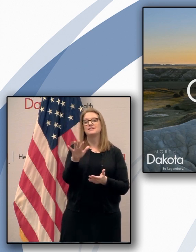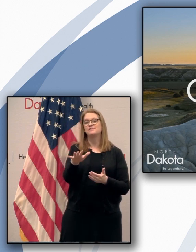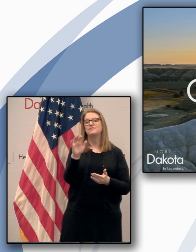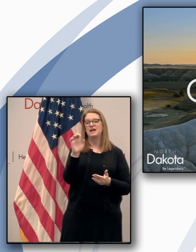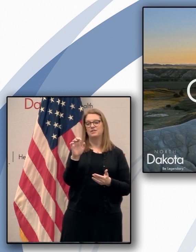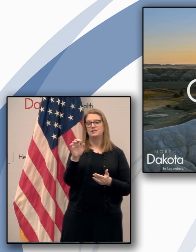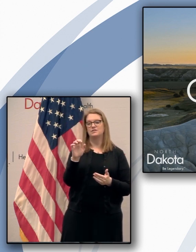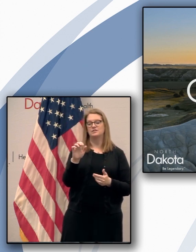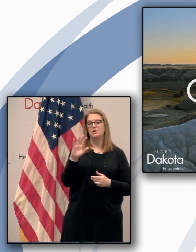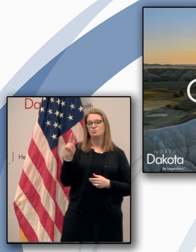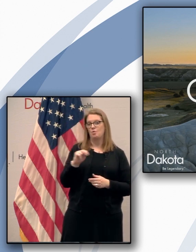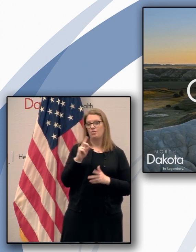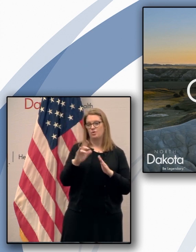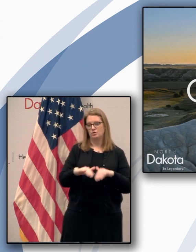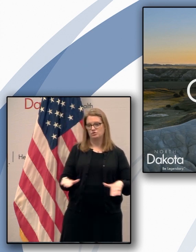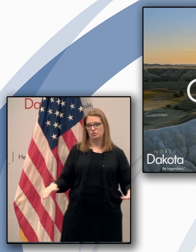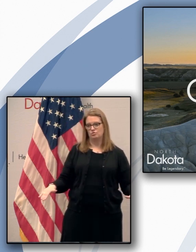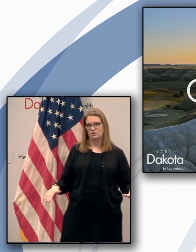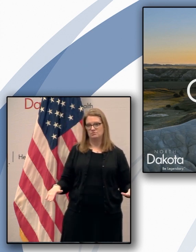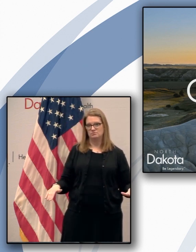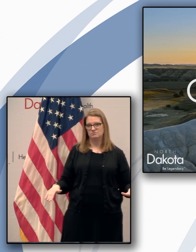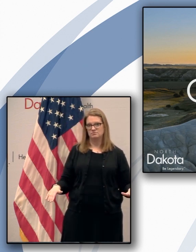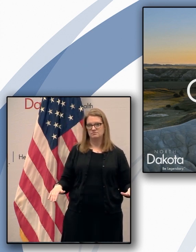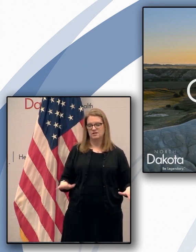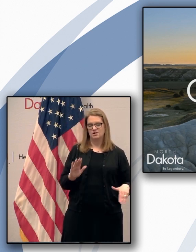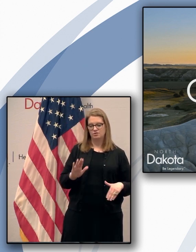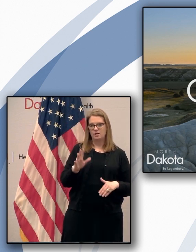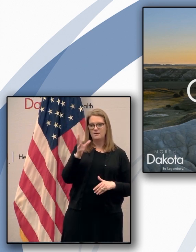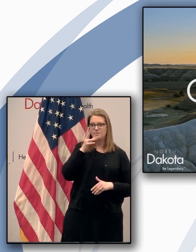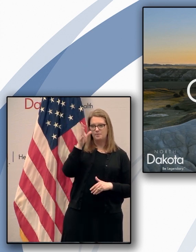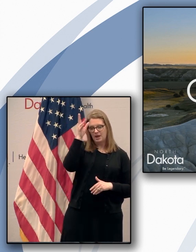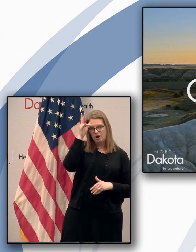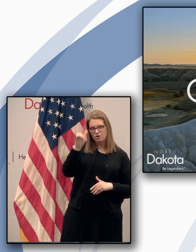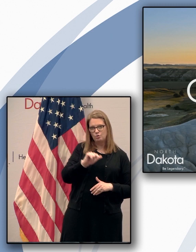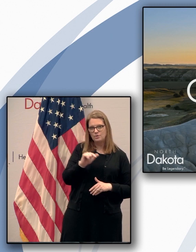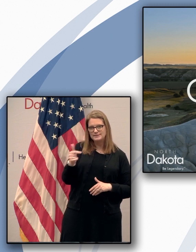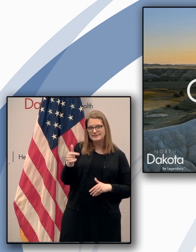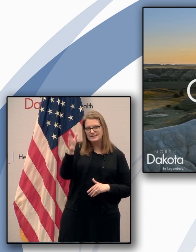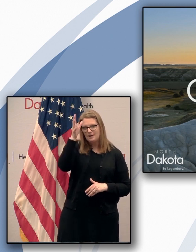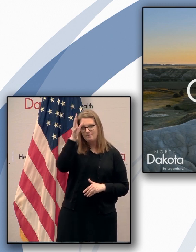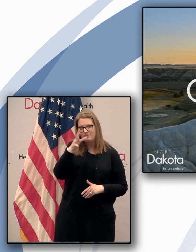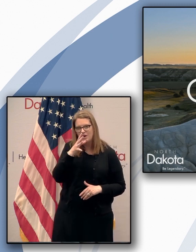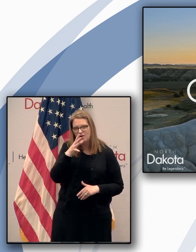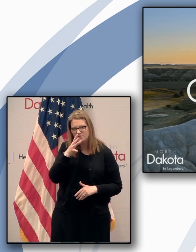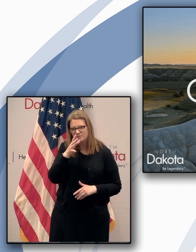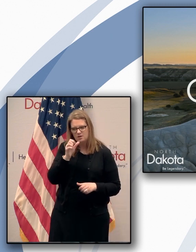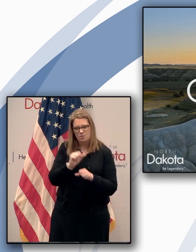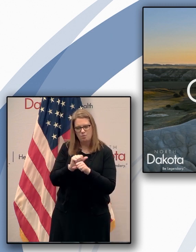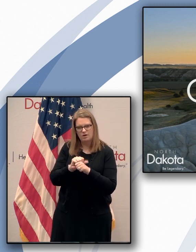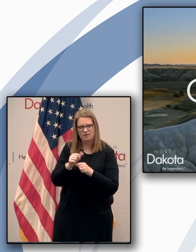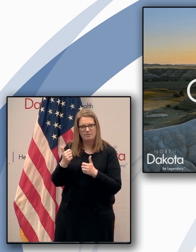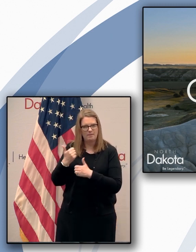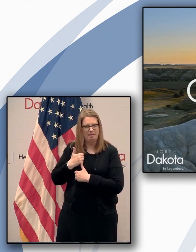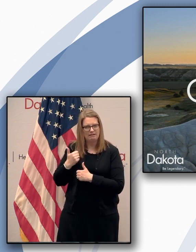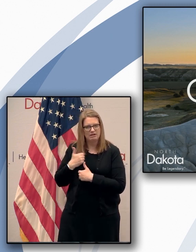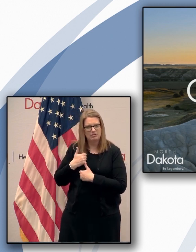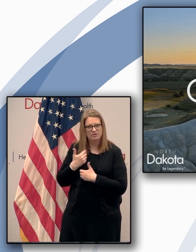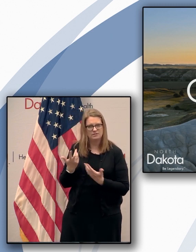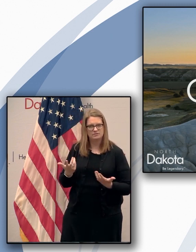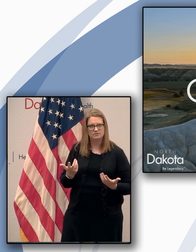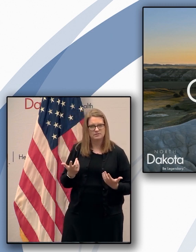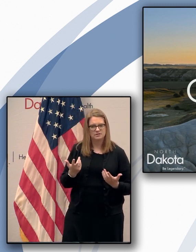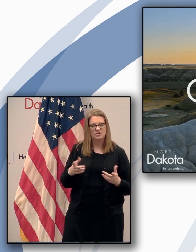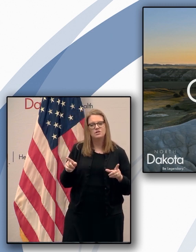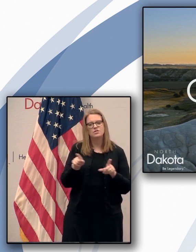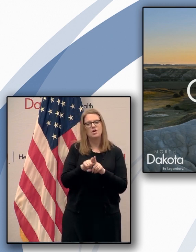10,500 North Dakota children who have a parent or step-parent who's serving in the military. And many more beyond that